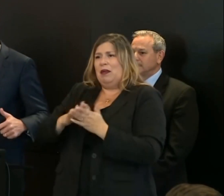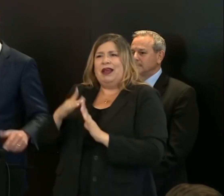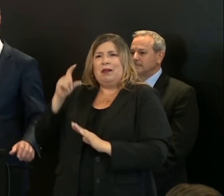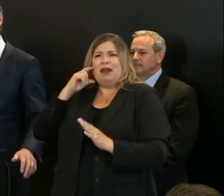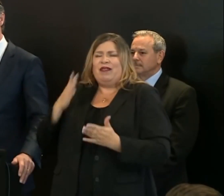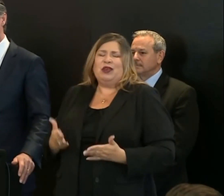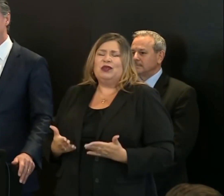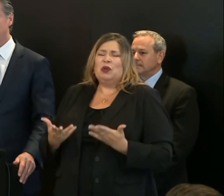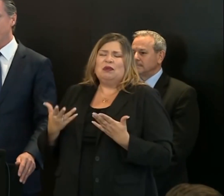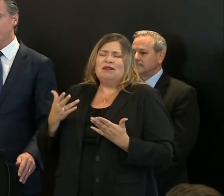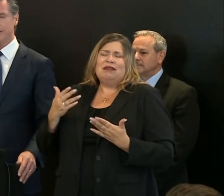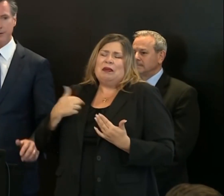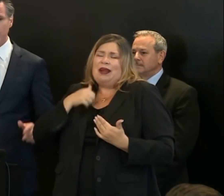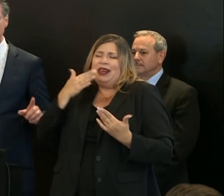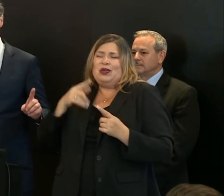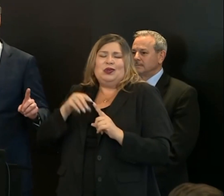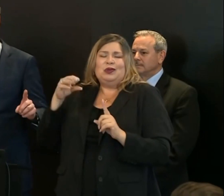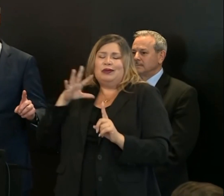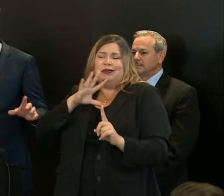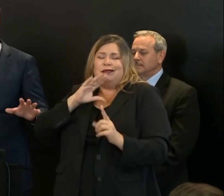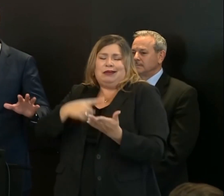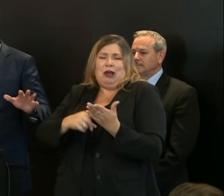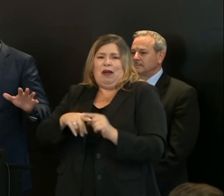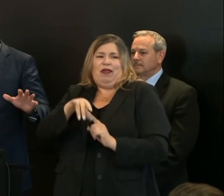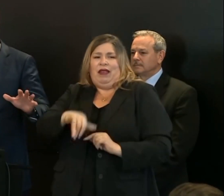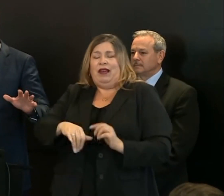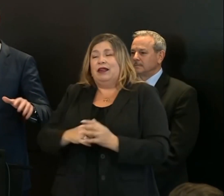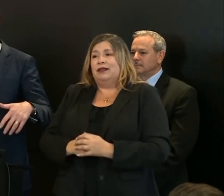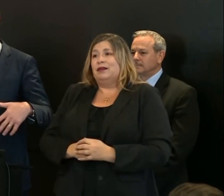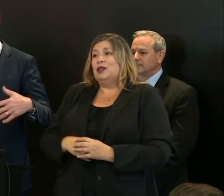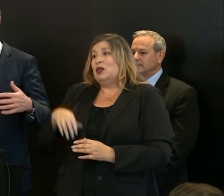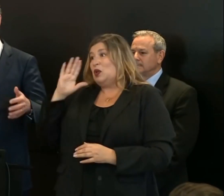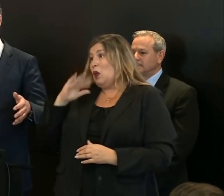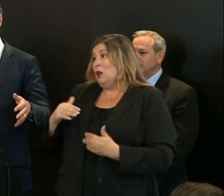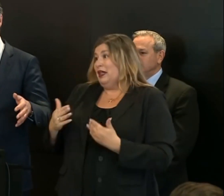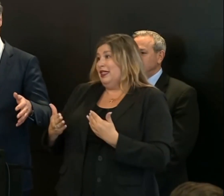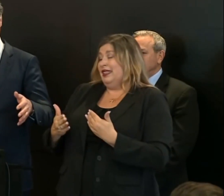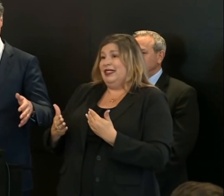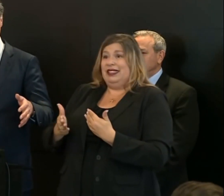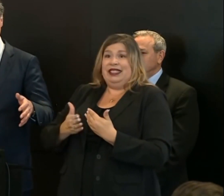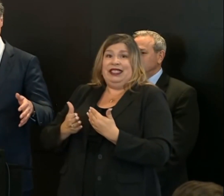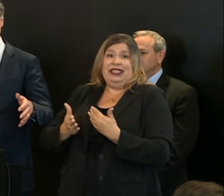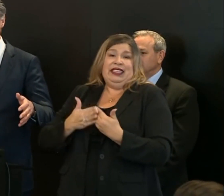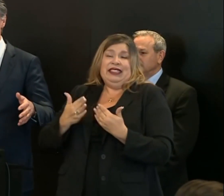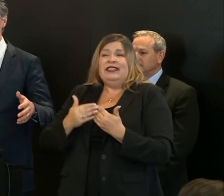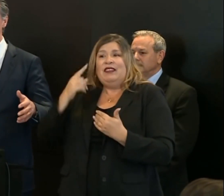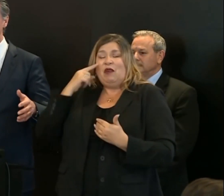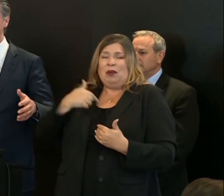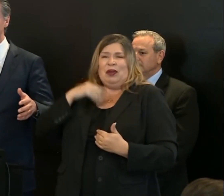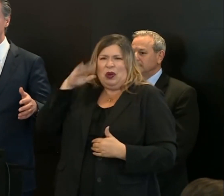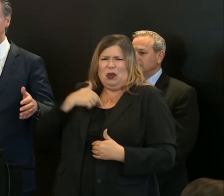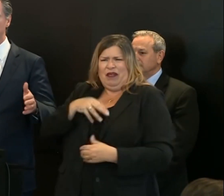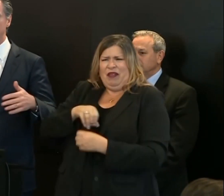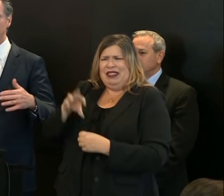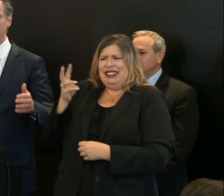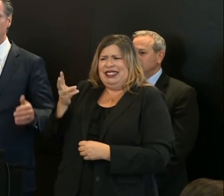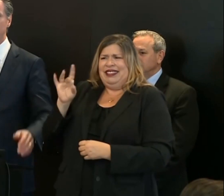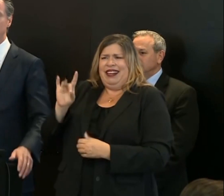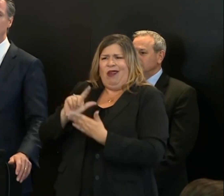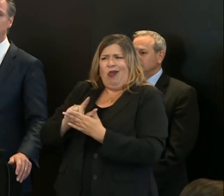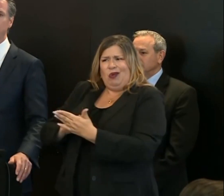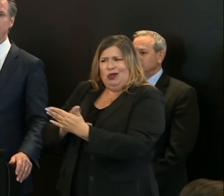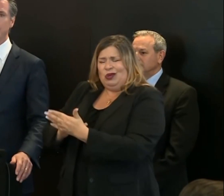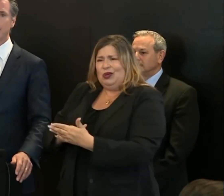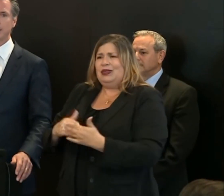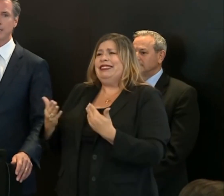daylight. Again, I'm not here. It's very easy for me. I mean, we're involved in 68 lawsuits with the Trump administration to find